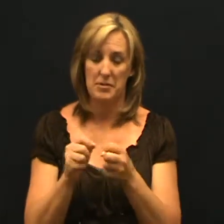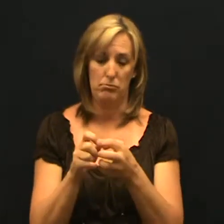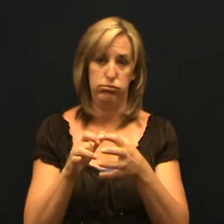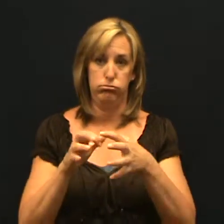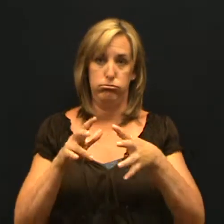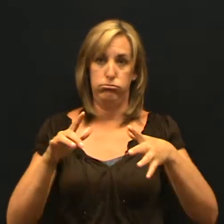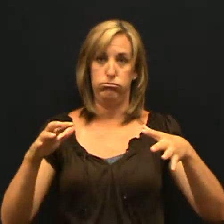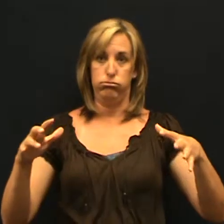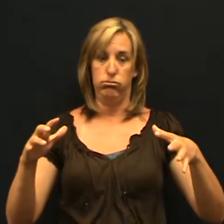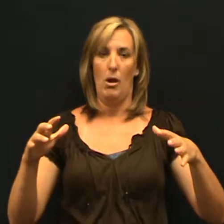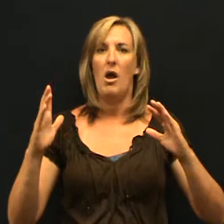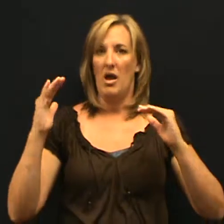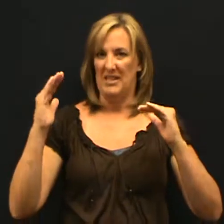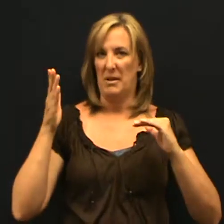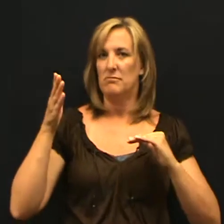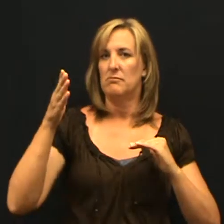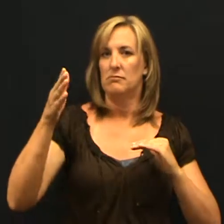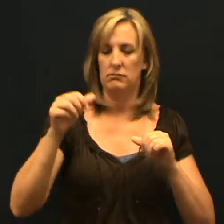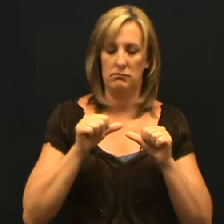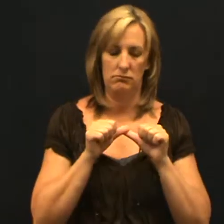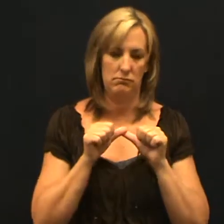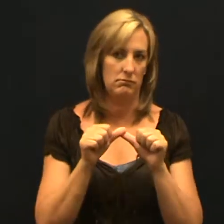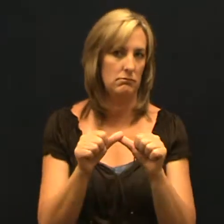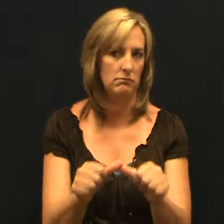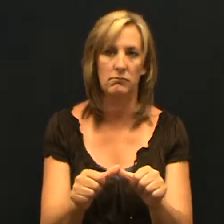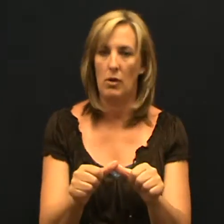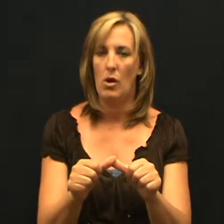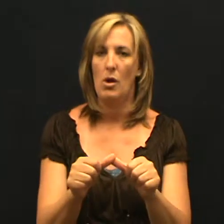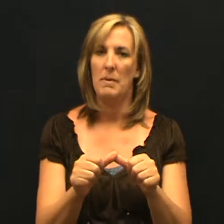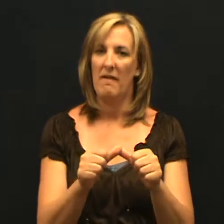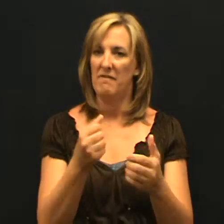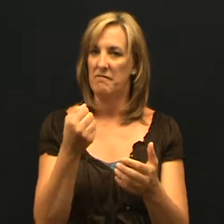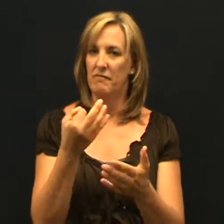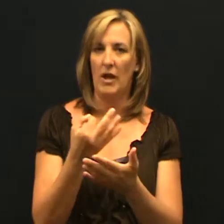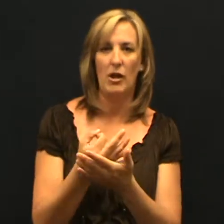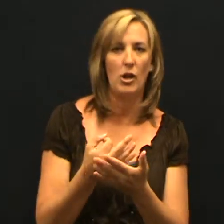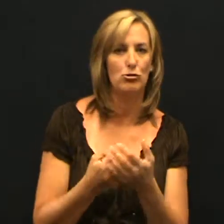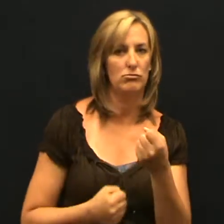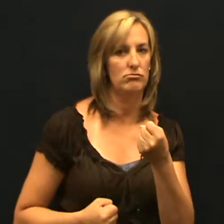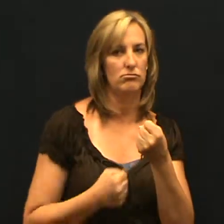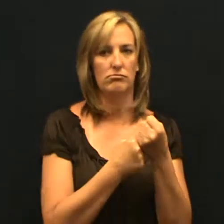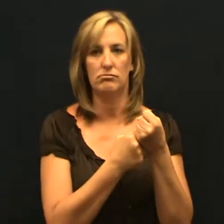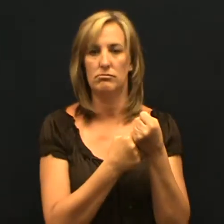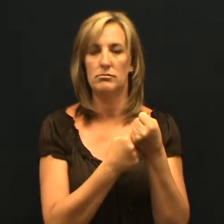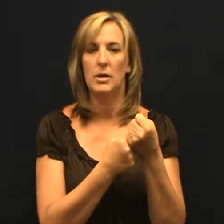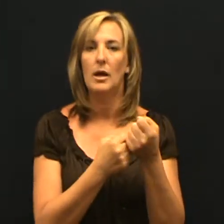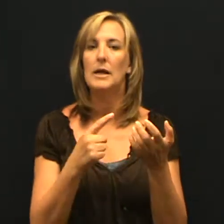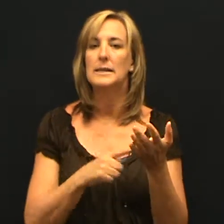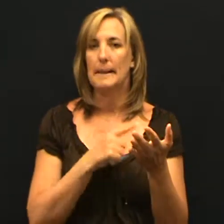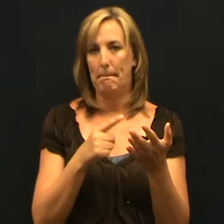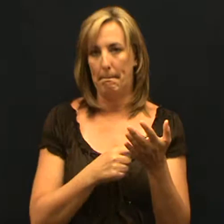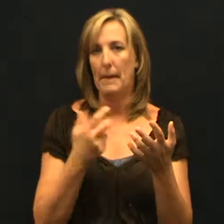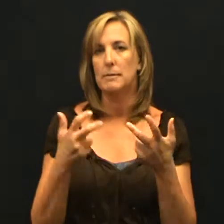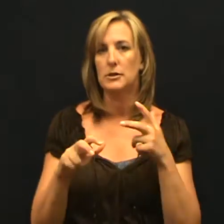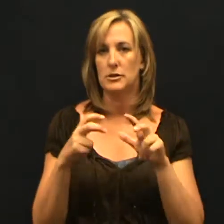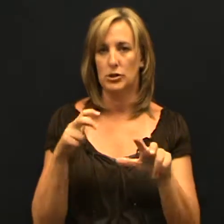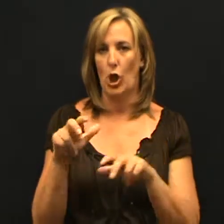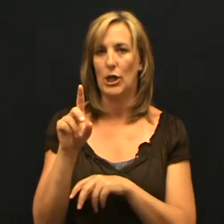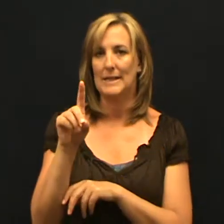continue to provide strong financial performance, and sometimes stock dividends are seen to send that